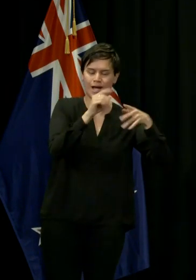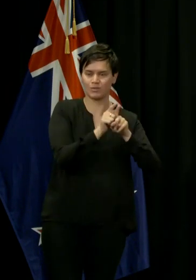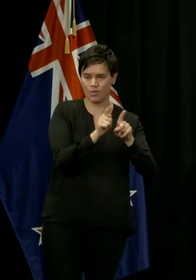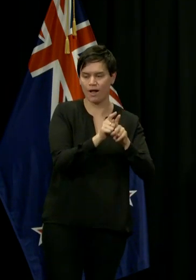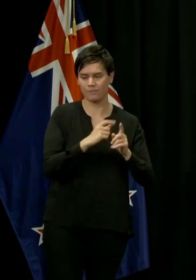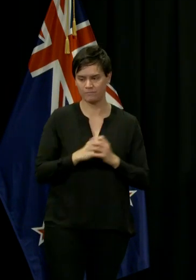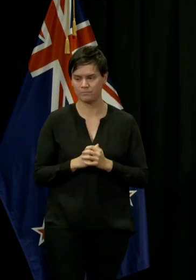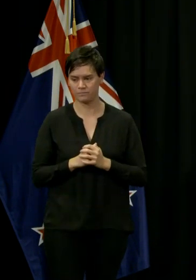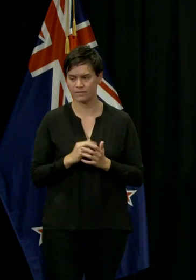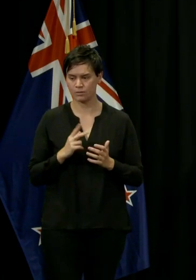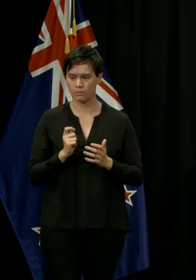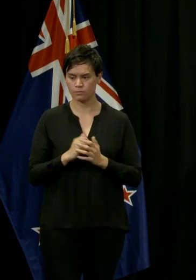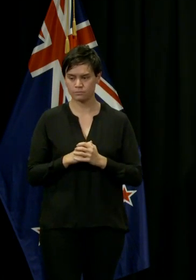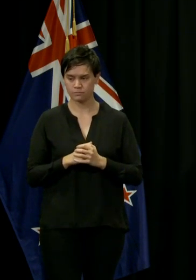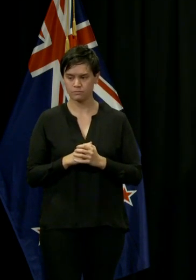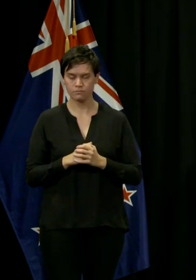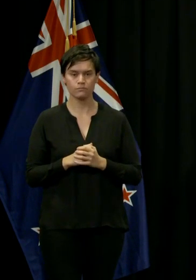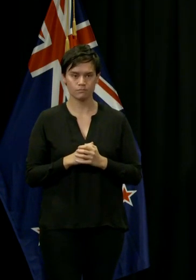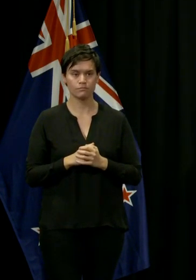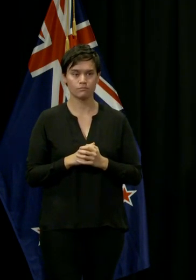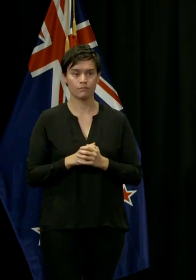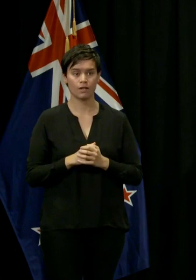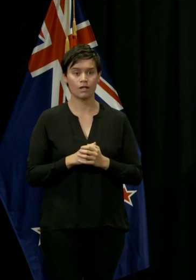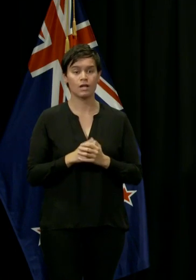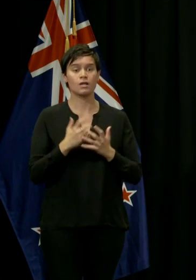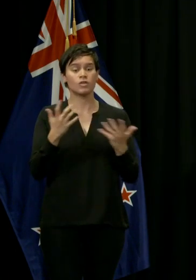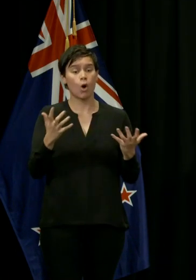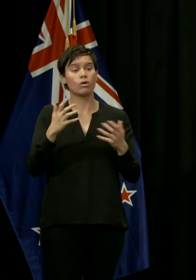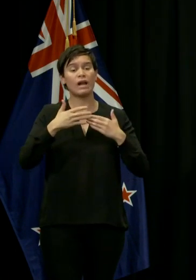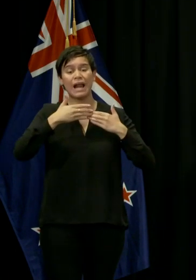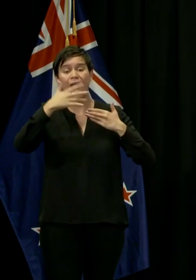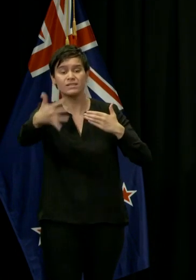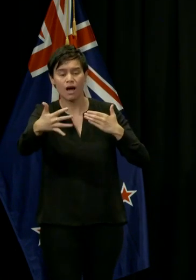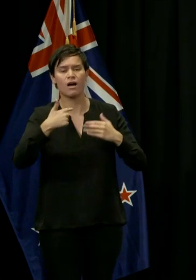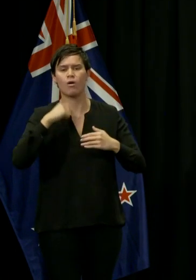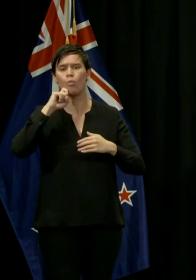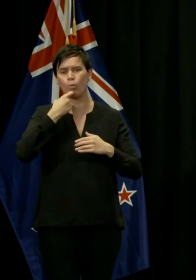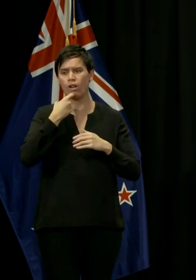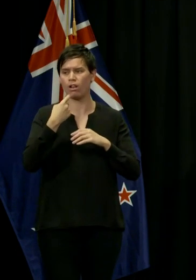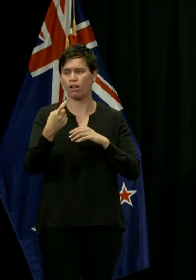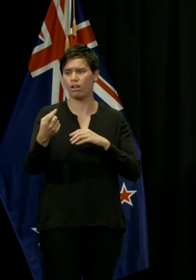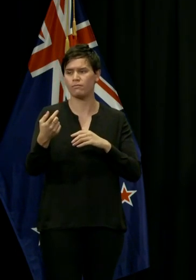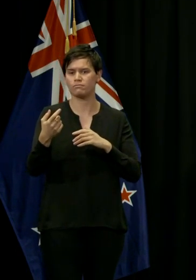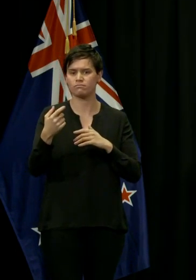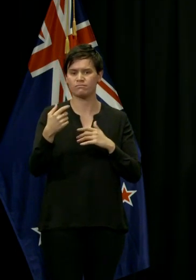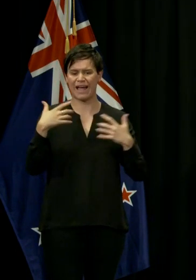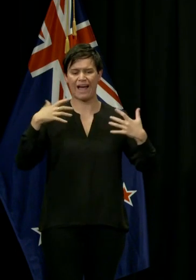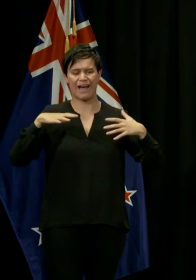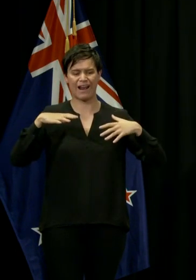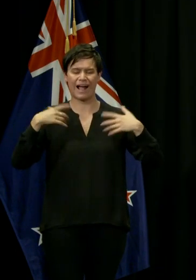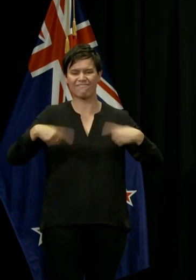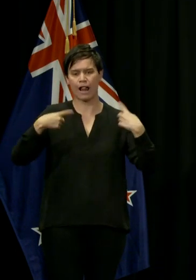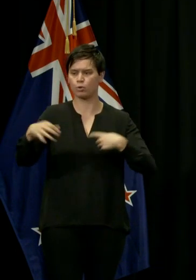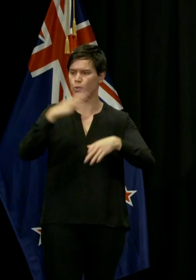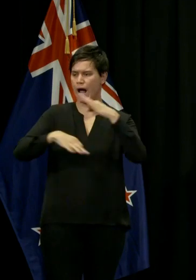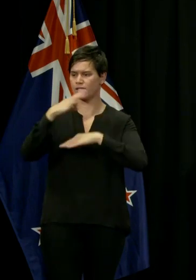to Minister Hipkins. I will be available for you again down the track as we start this transition. I'll be working through details of that with